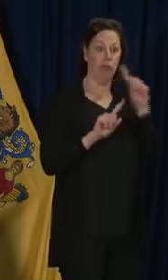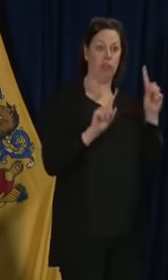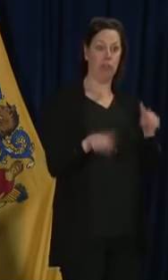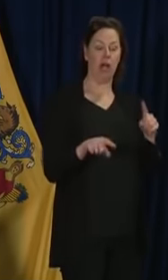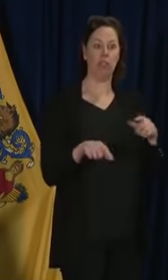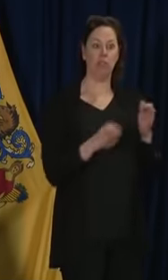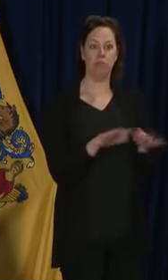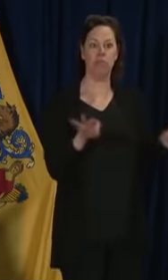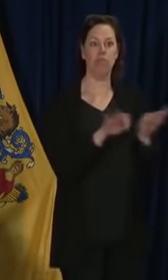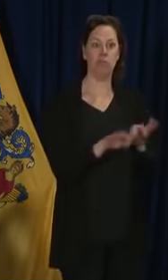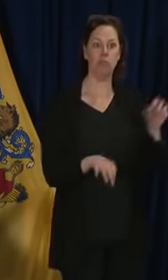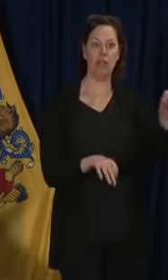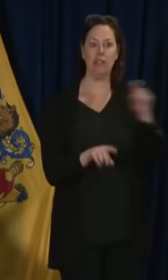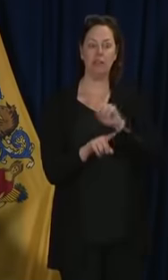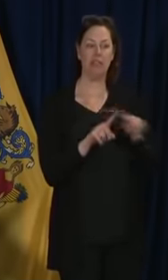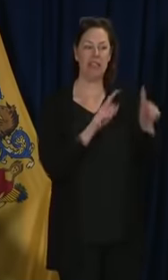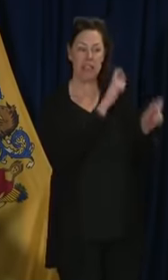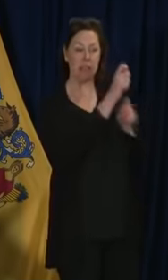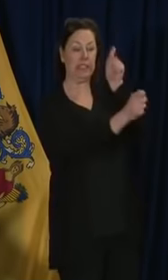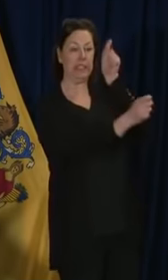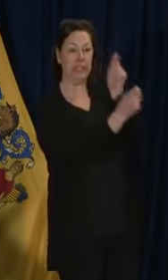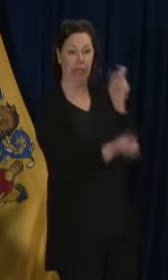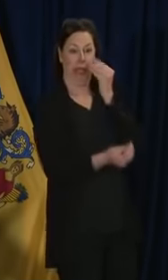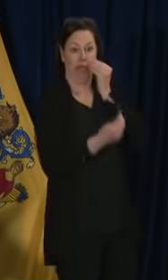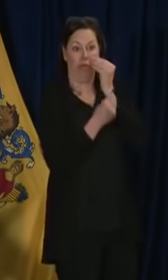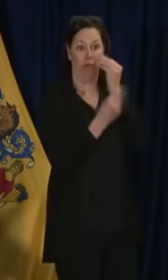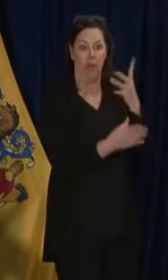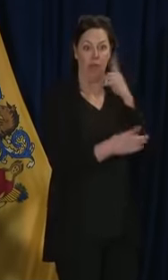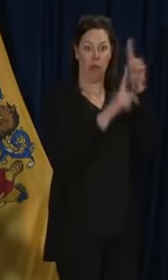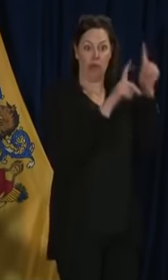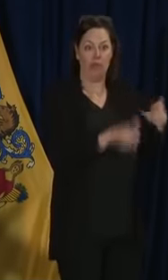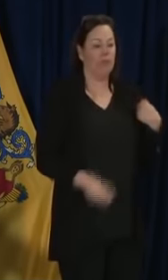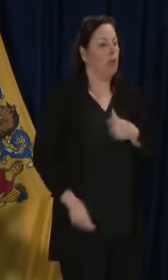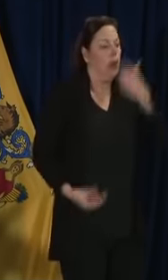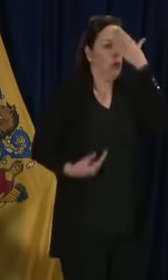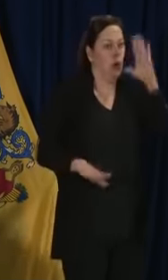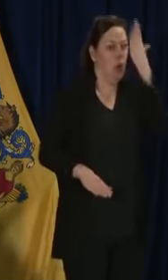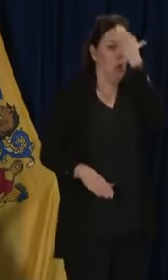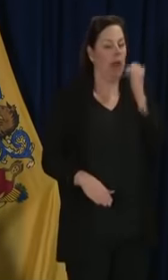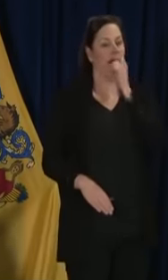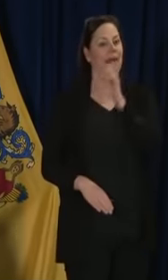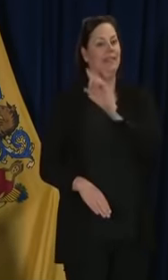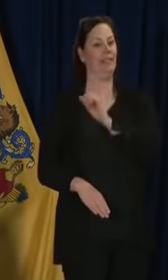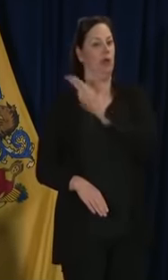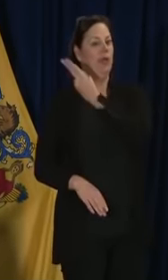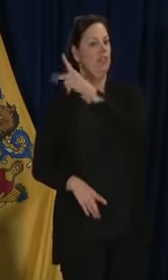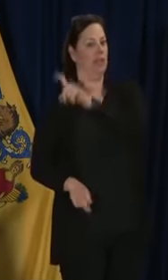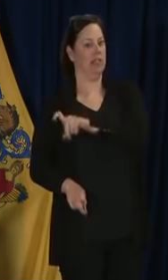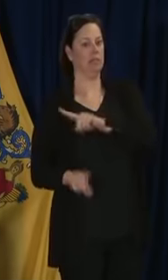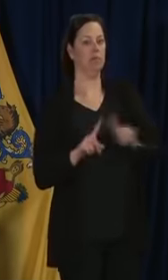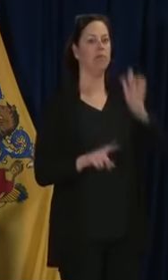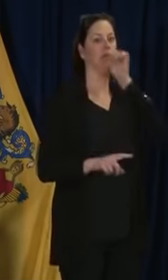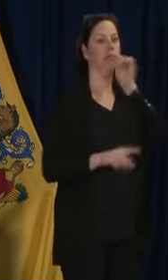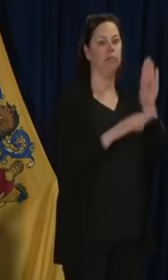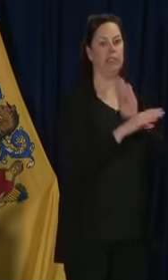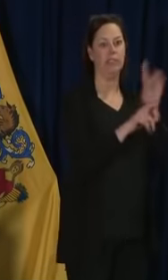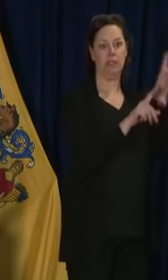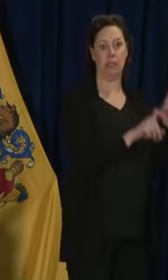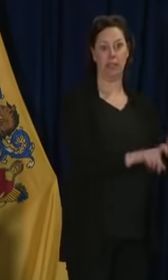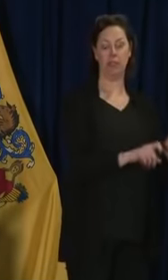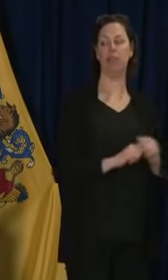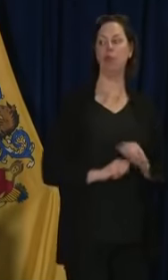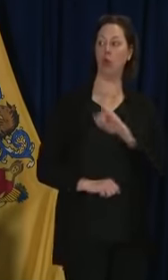less insight into the actual specifics and the data of each of those tests. I want to just say that as a general matter. Judy and